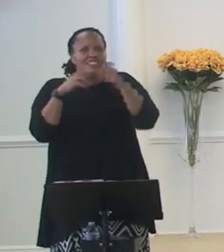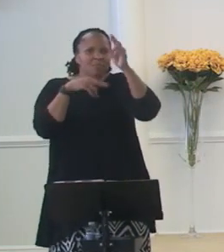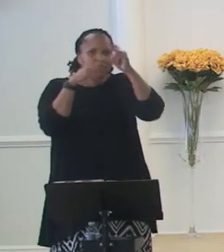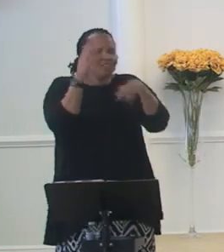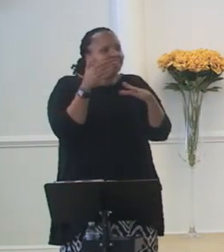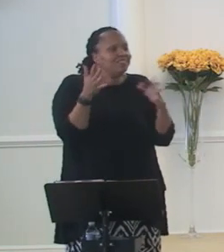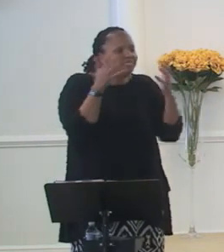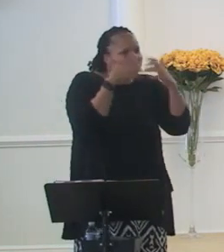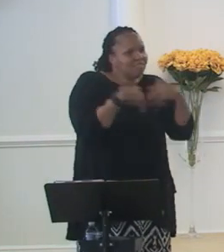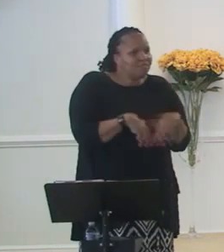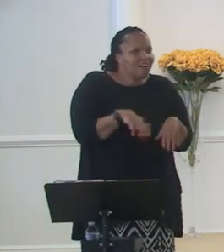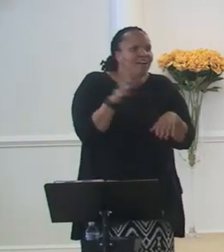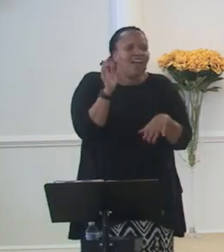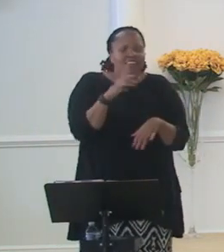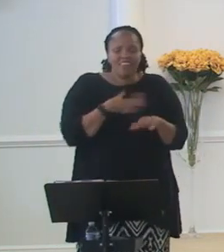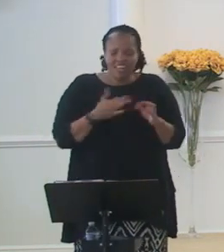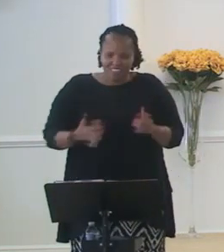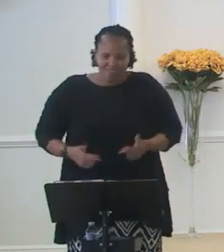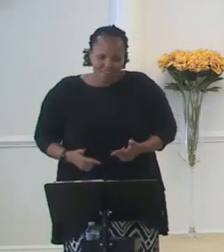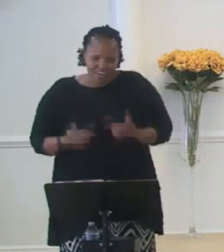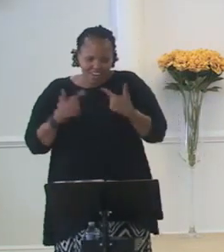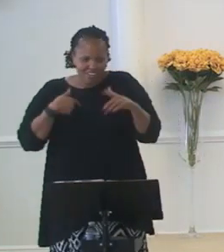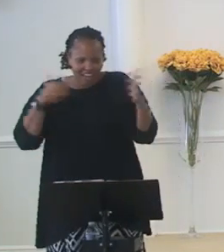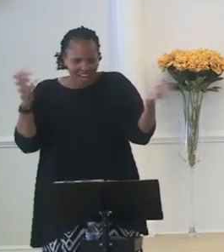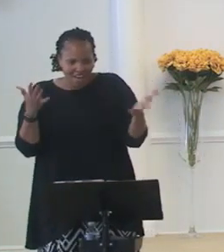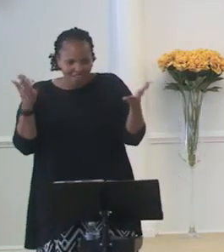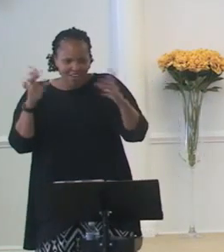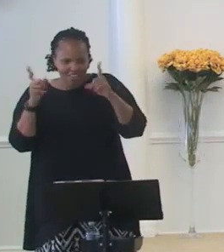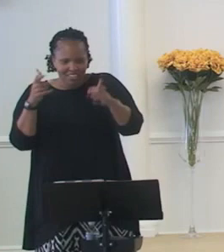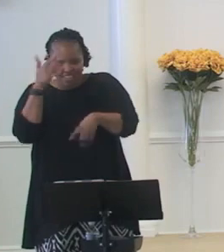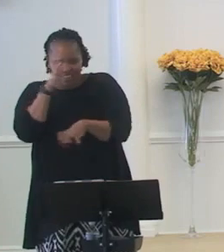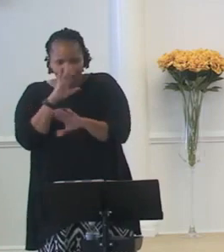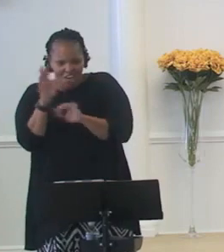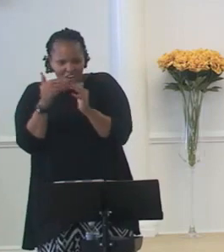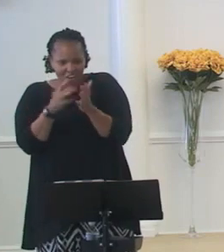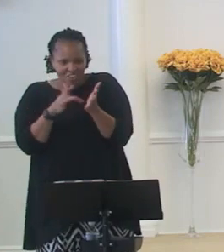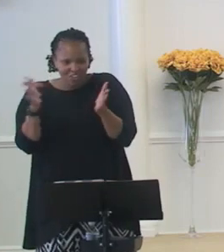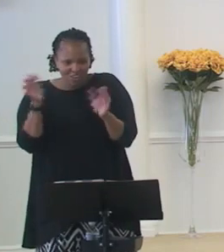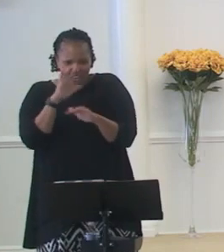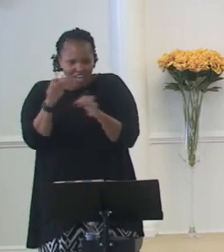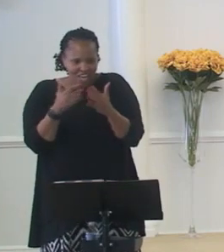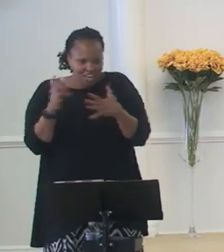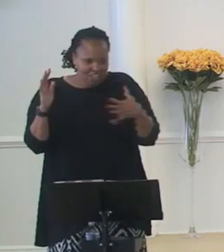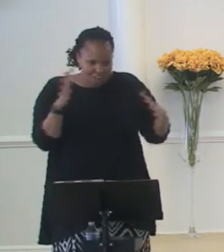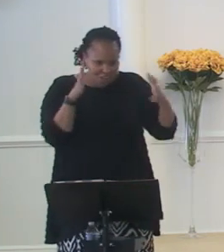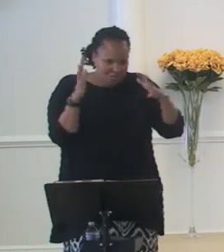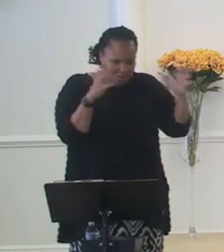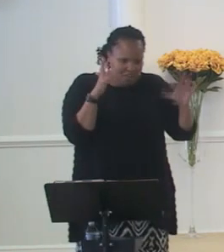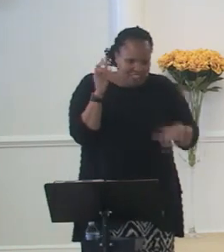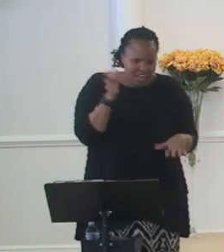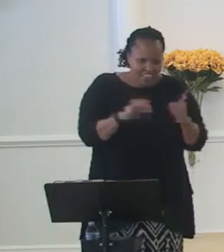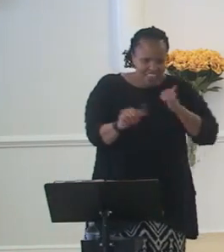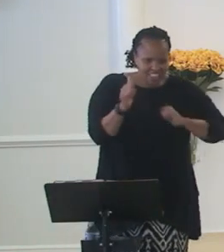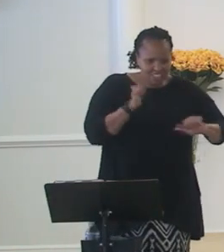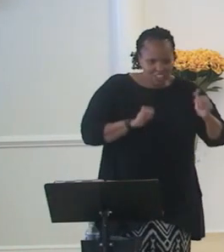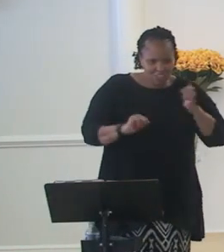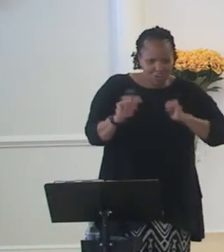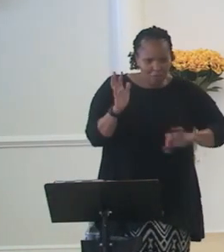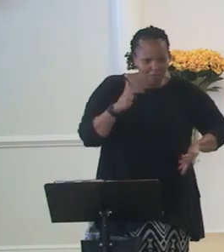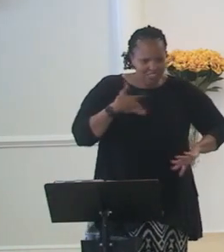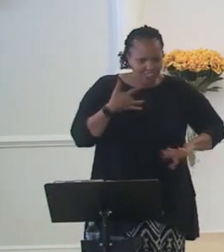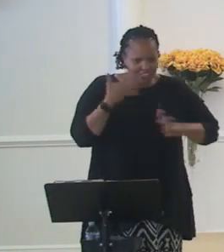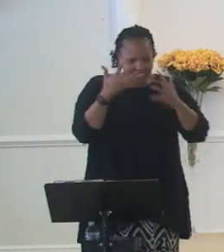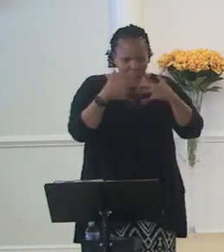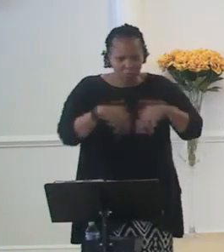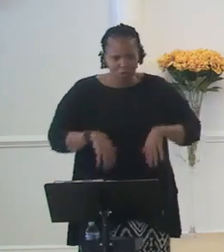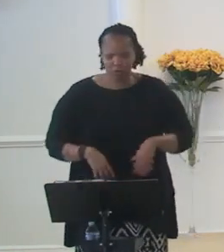that's the chronicle of my life. I'm here to give God all the glory and all the praise. That's the drama of brokenness.